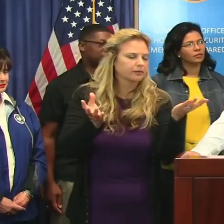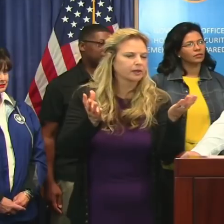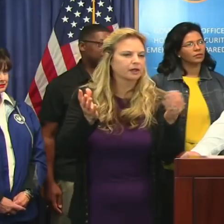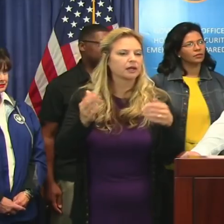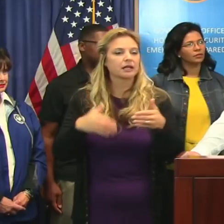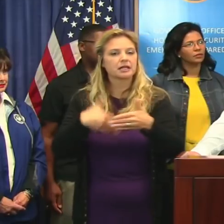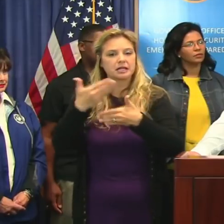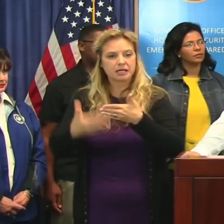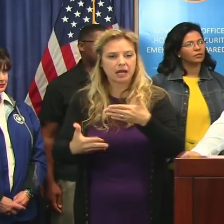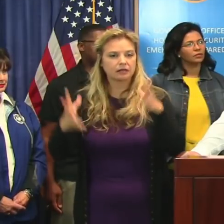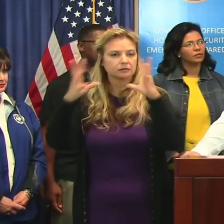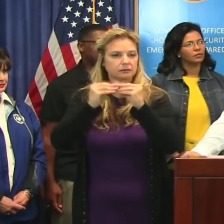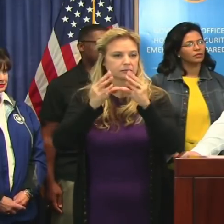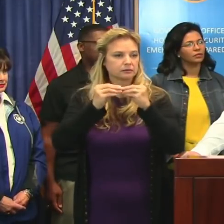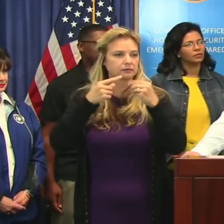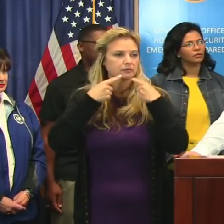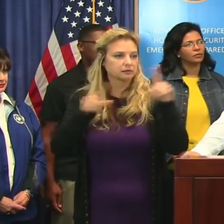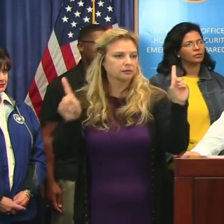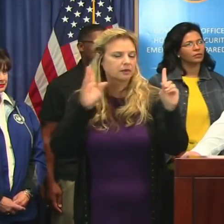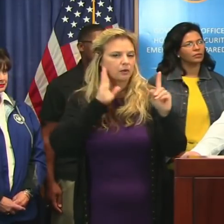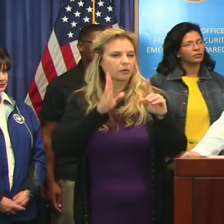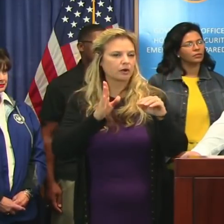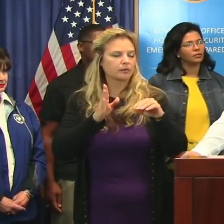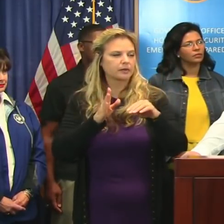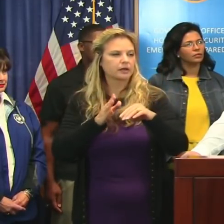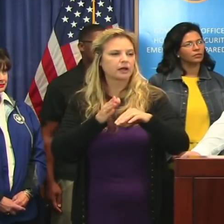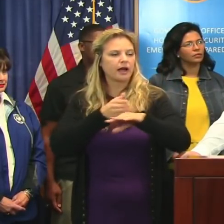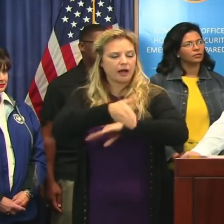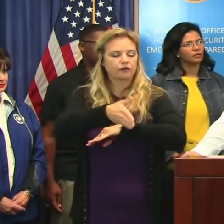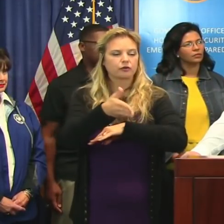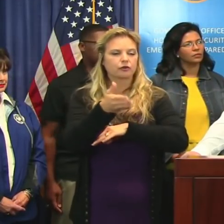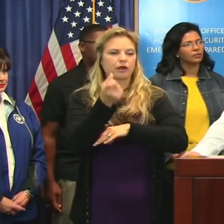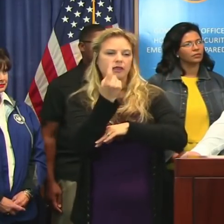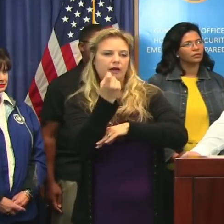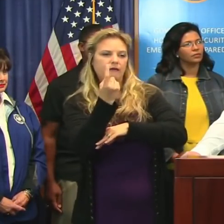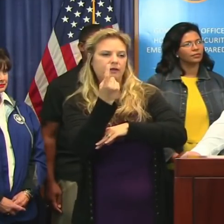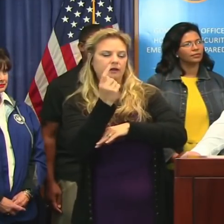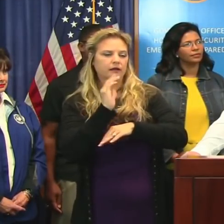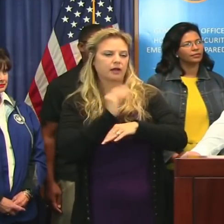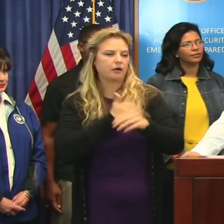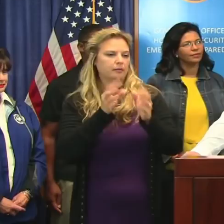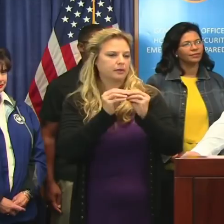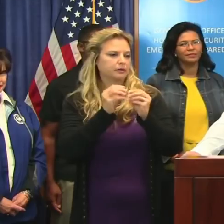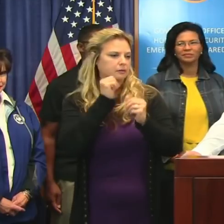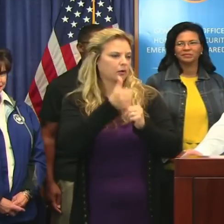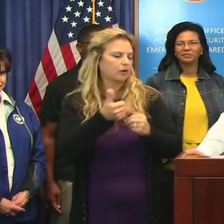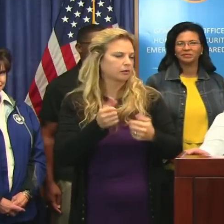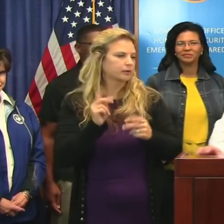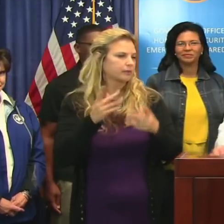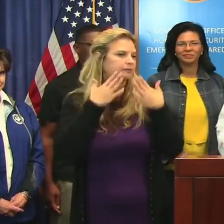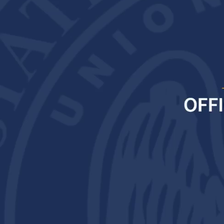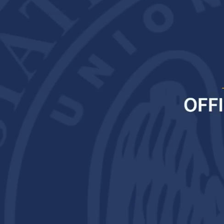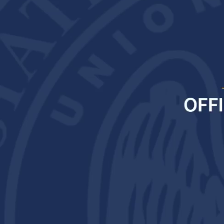o'clock. I'm sorry, following our 11 o'clock UCG meeting tomorrow. Thank you very much.